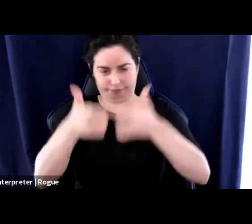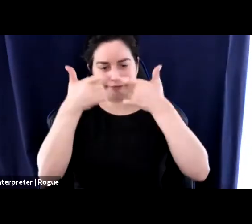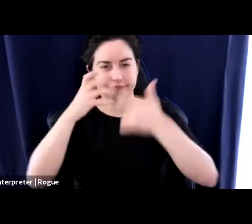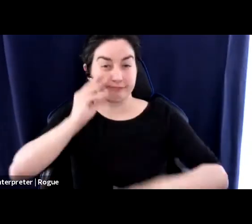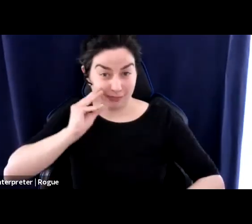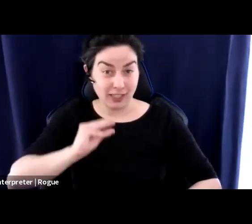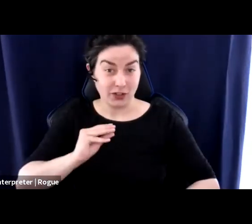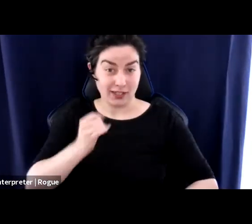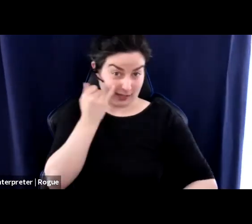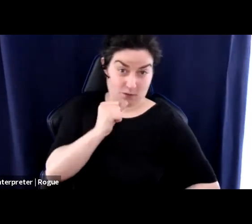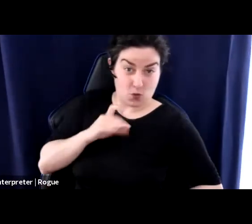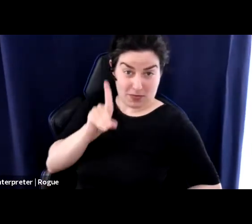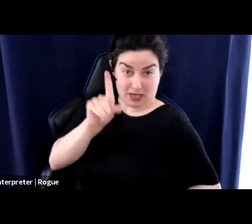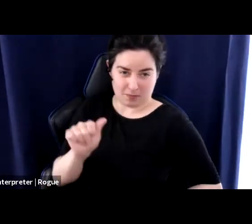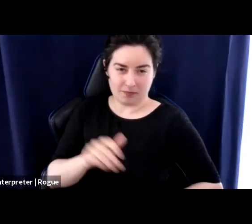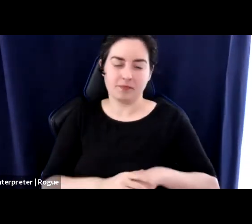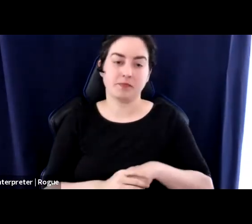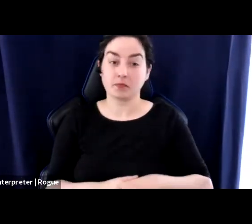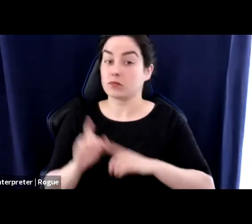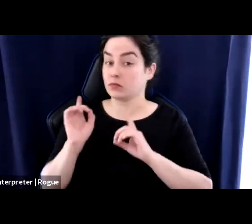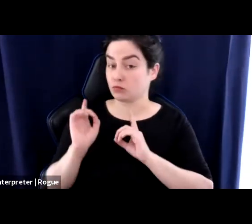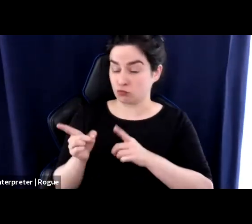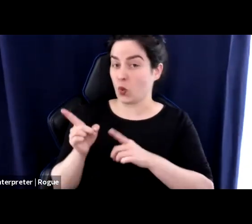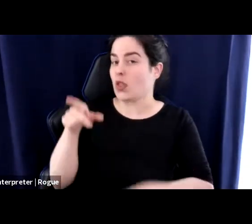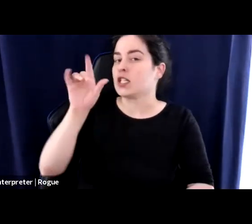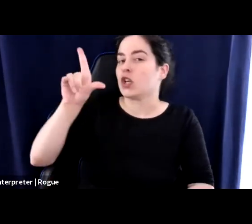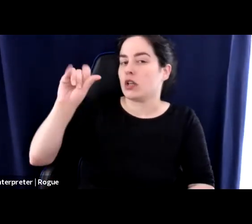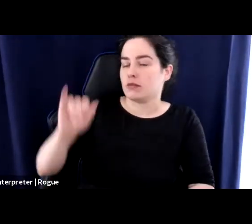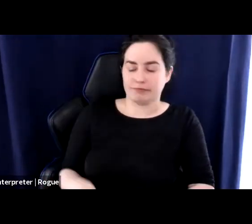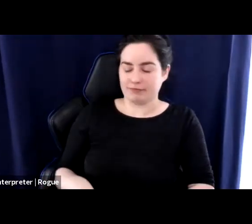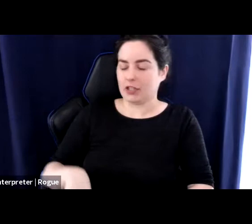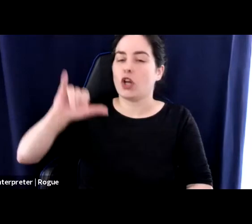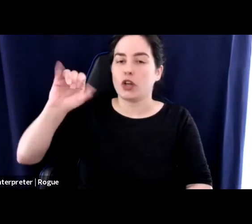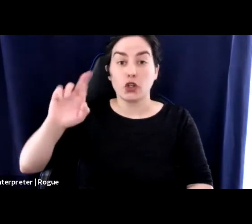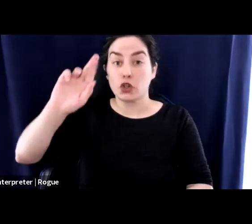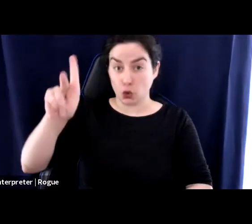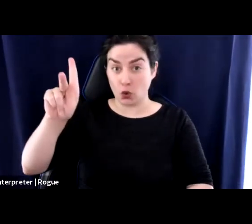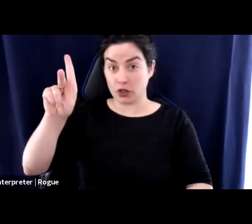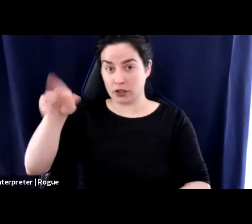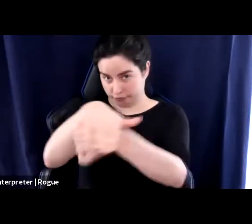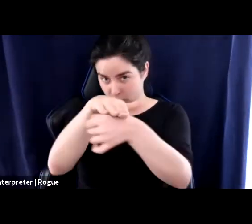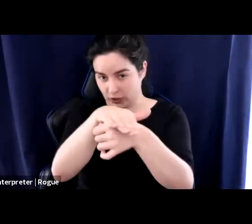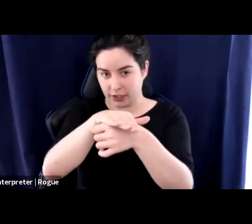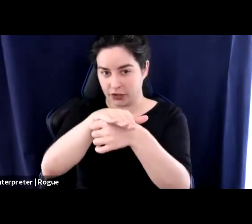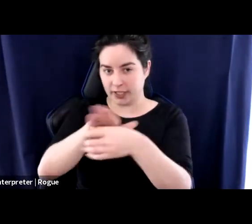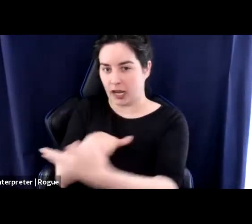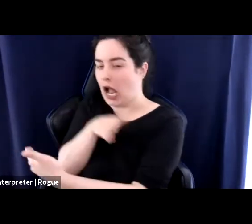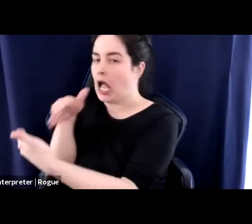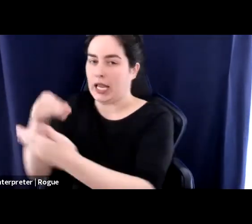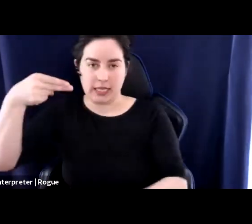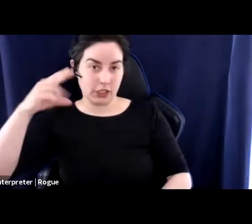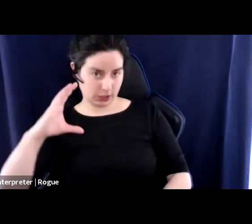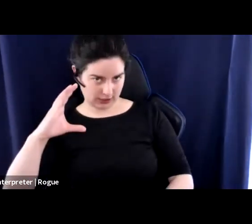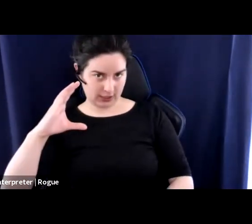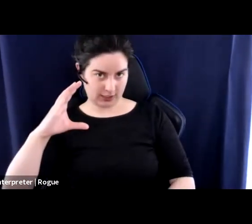is a case called Child and Family Services of York Region versus HC. It's an Ontario case, and it was